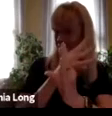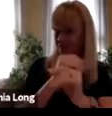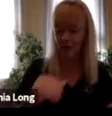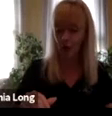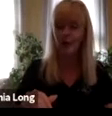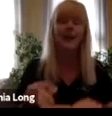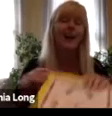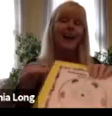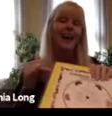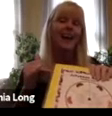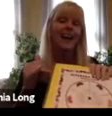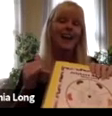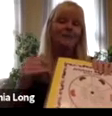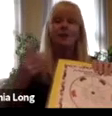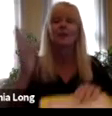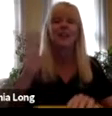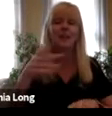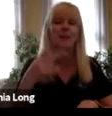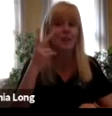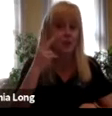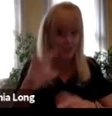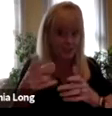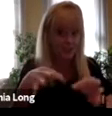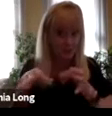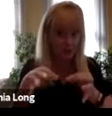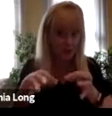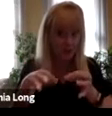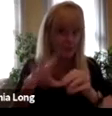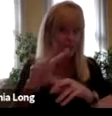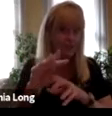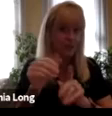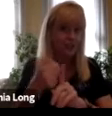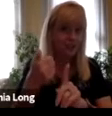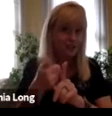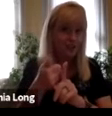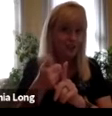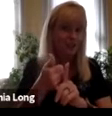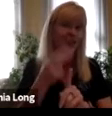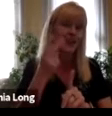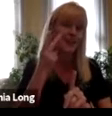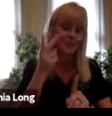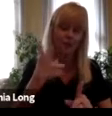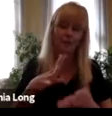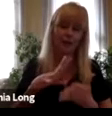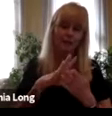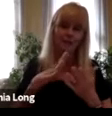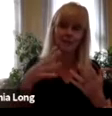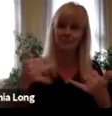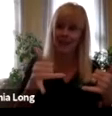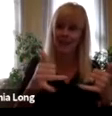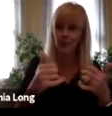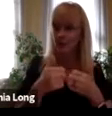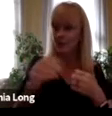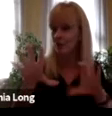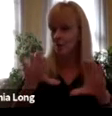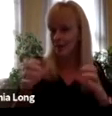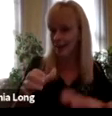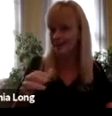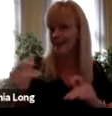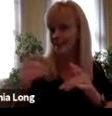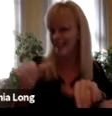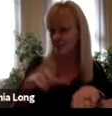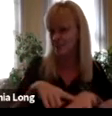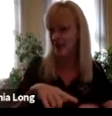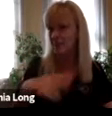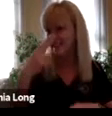distance with the video. And well, anyway, you'll see the directions on the video yourself, and you'll be able to play with